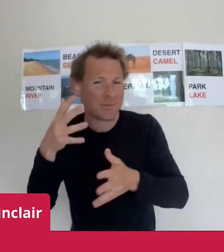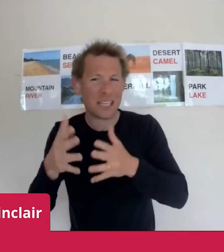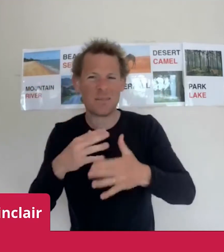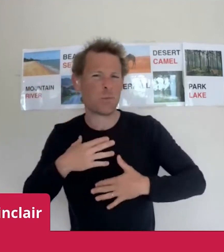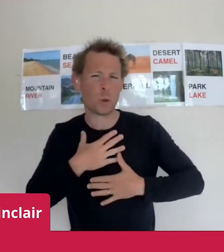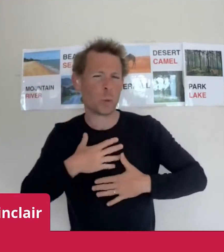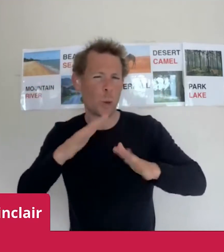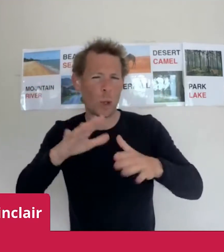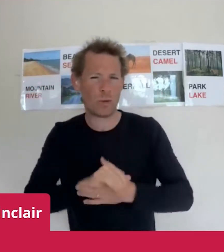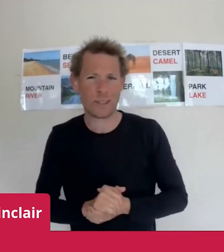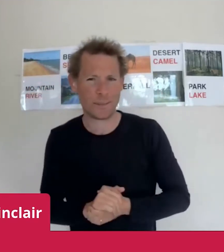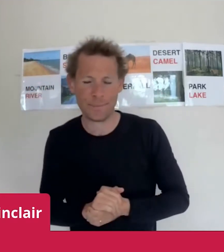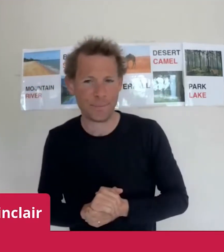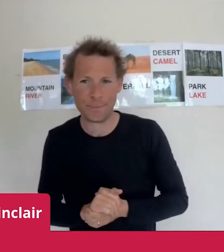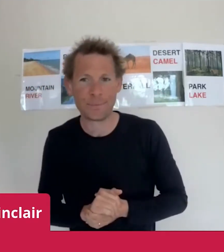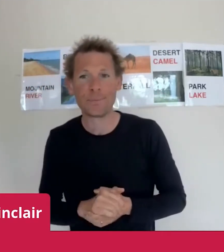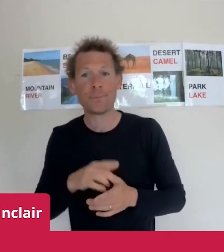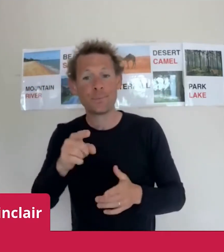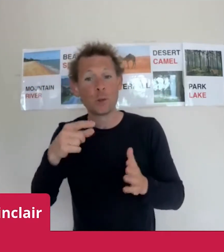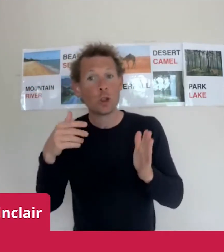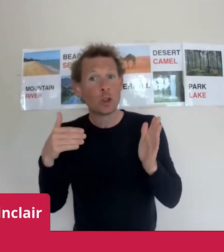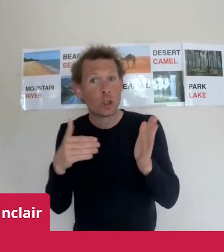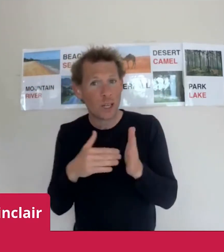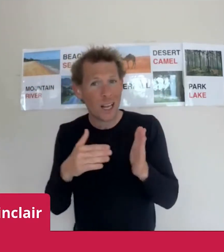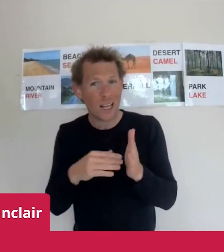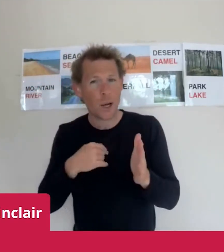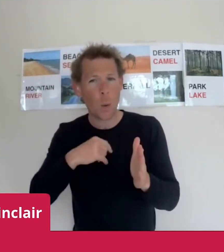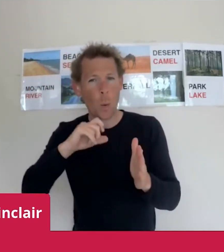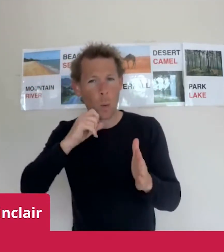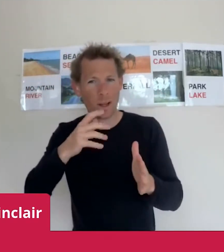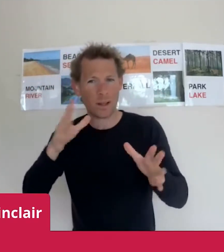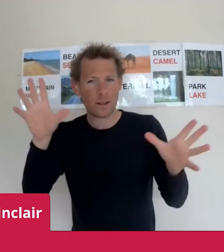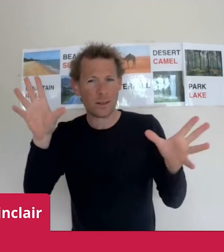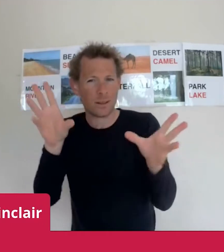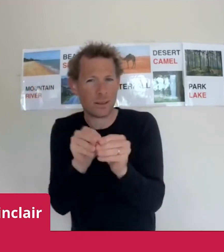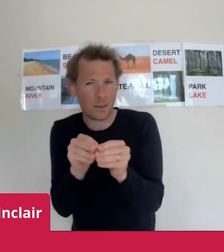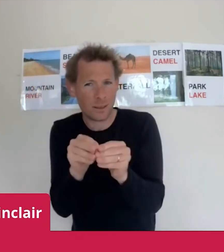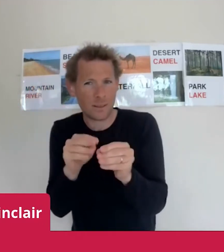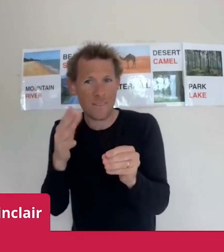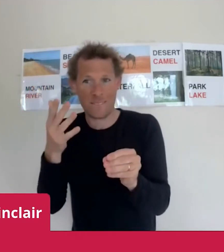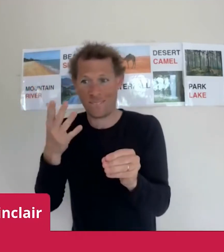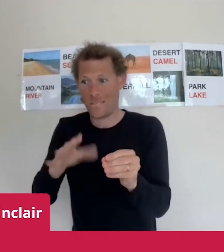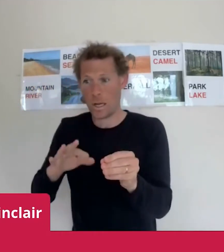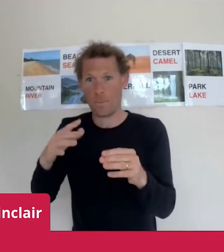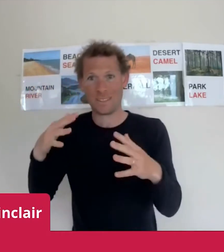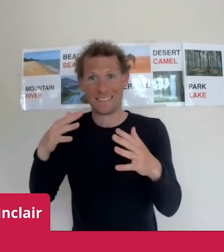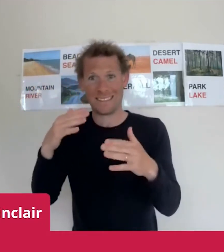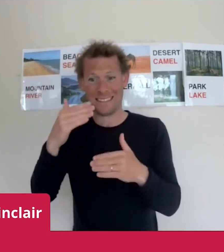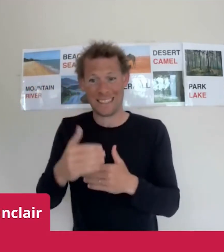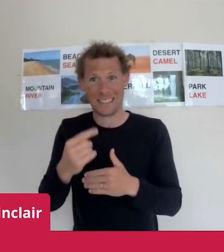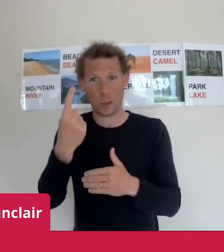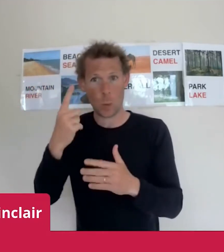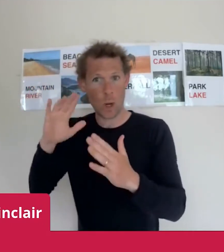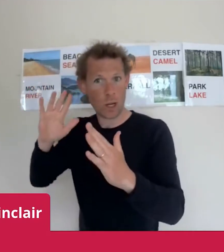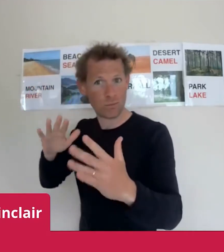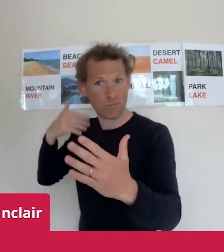little bit worried if you've forgotten some signs, but I would like to reassure you, don't worry. Today we're going to do a recap